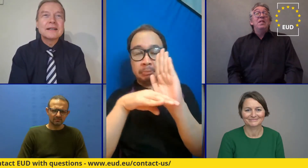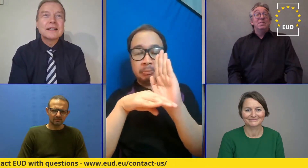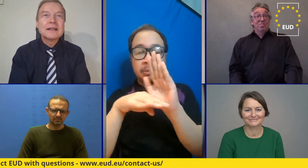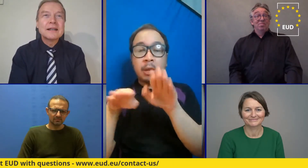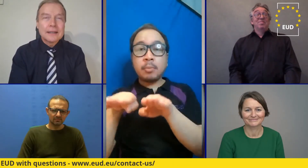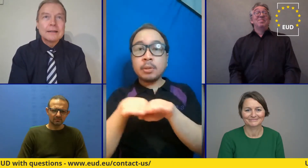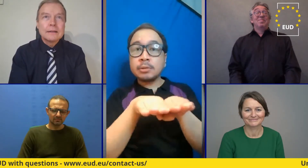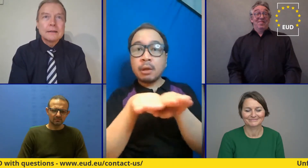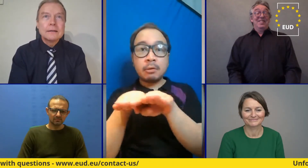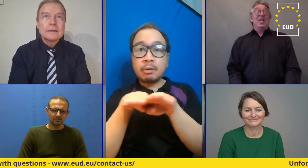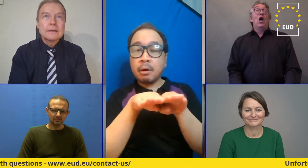Philippines.